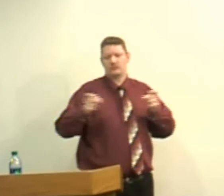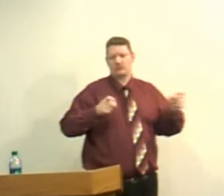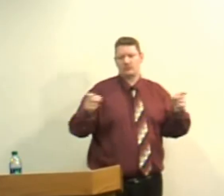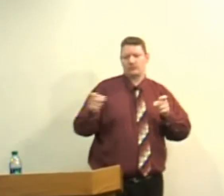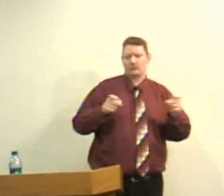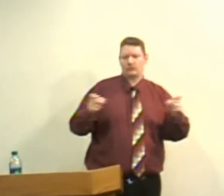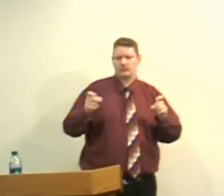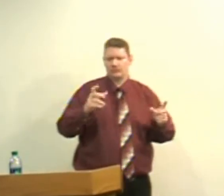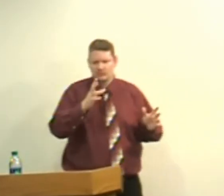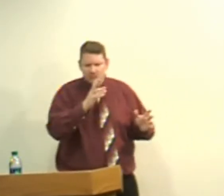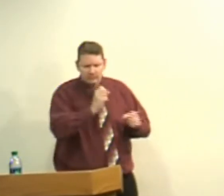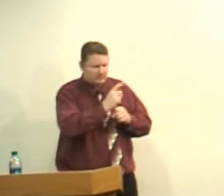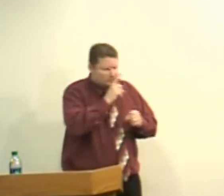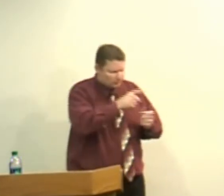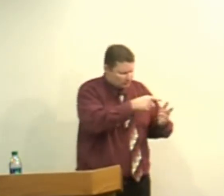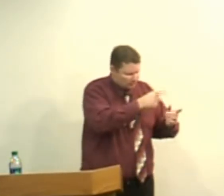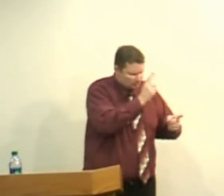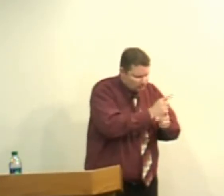What does that mean? It means self-control.